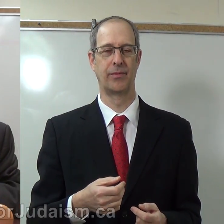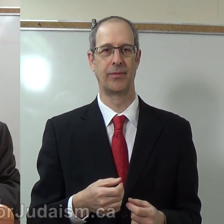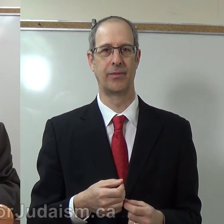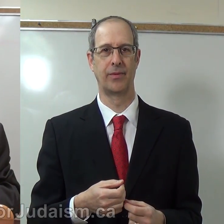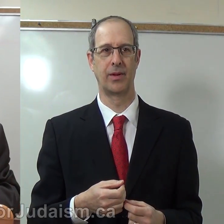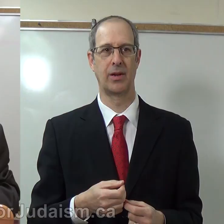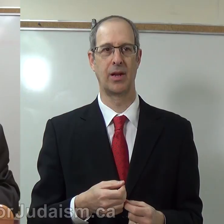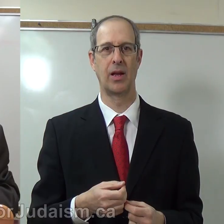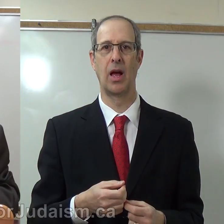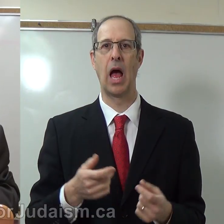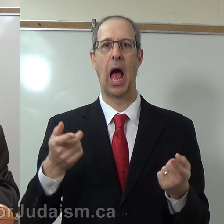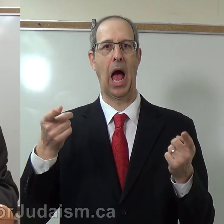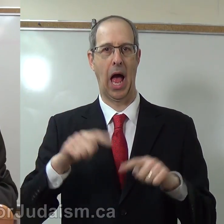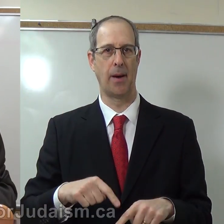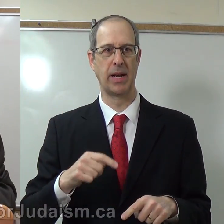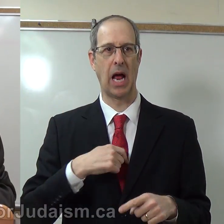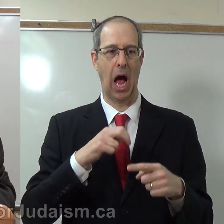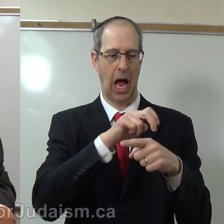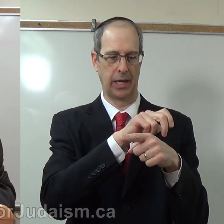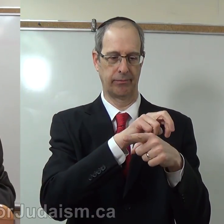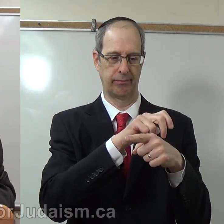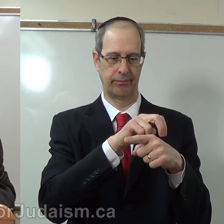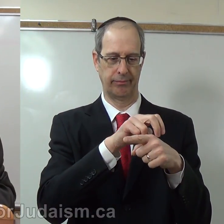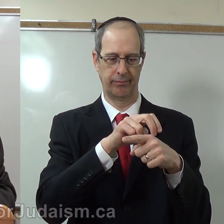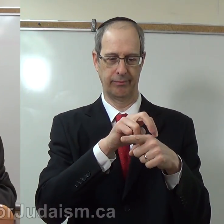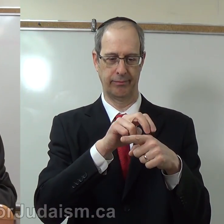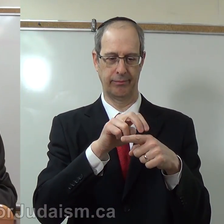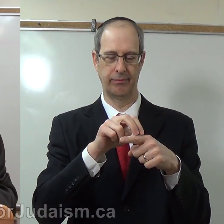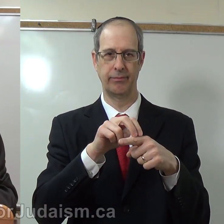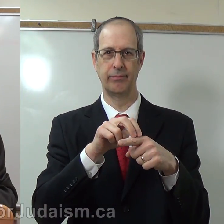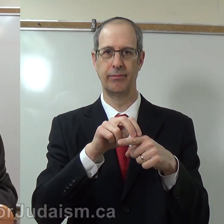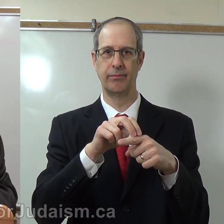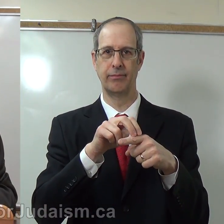when I walk across that wire,